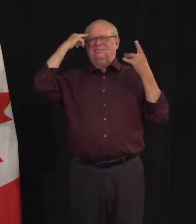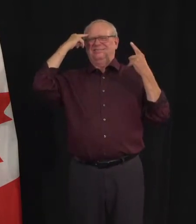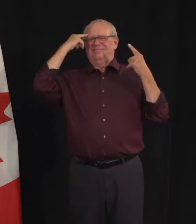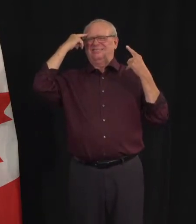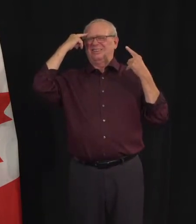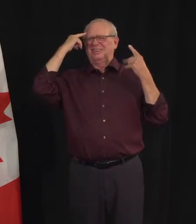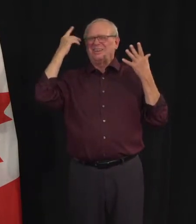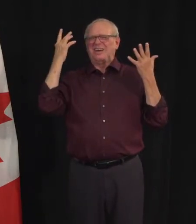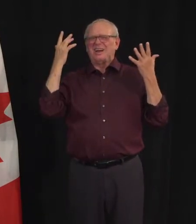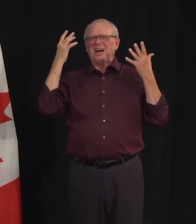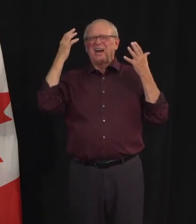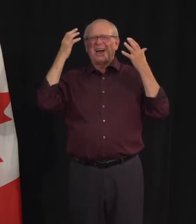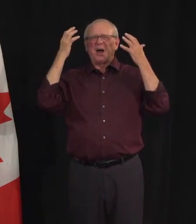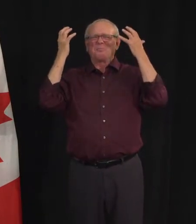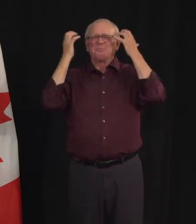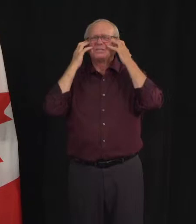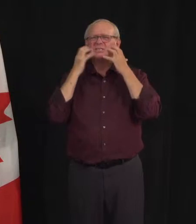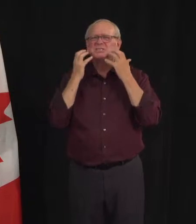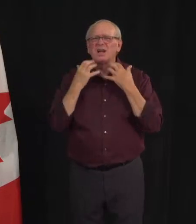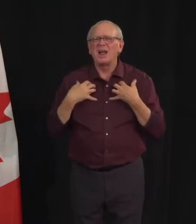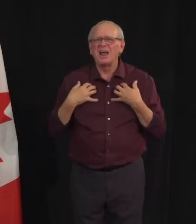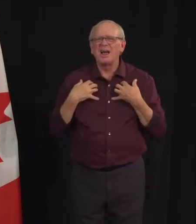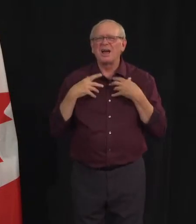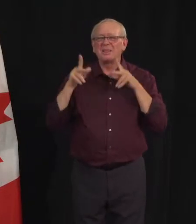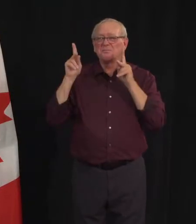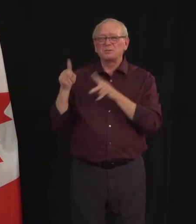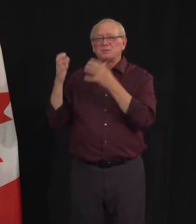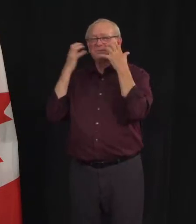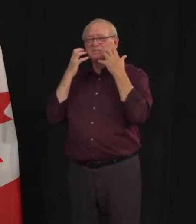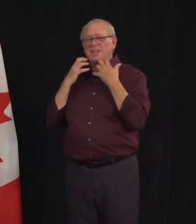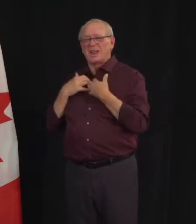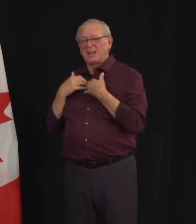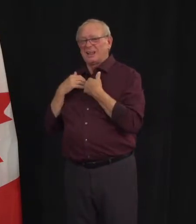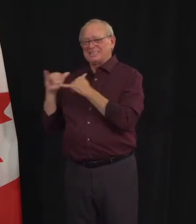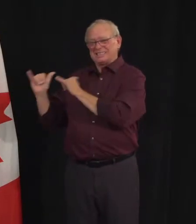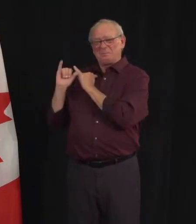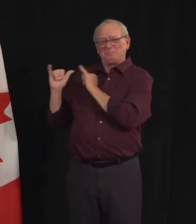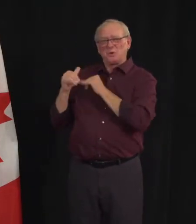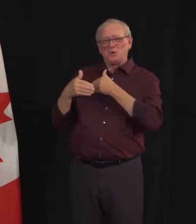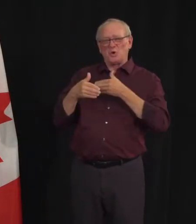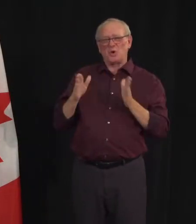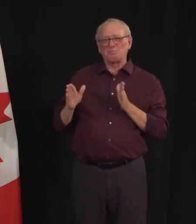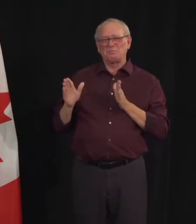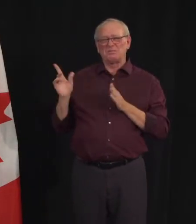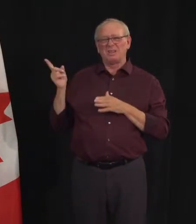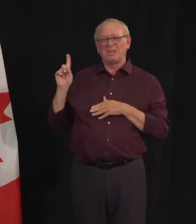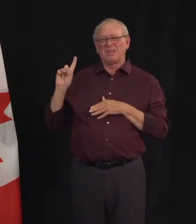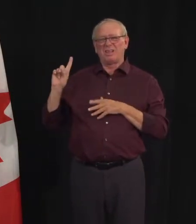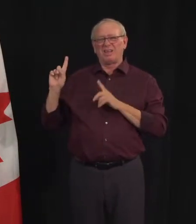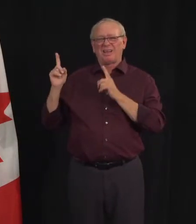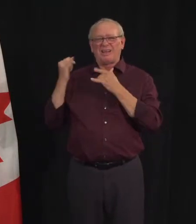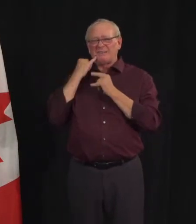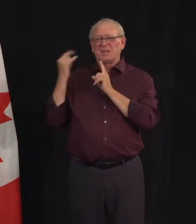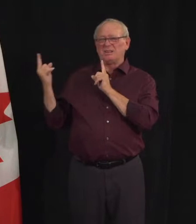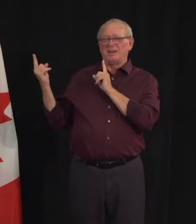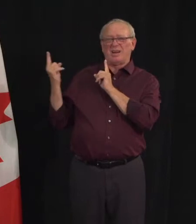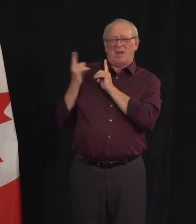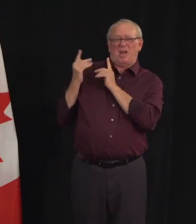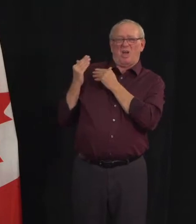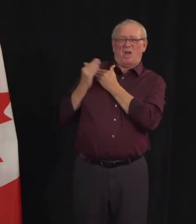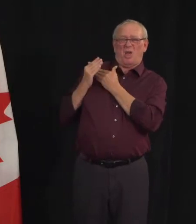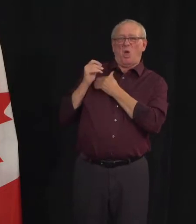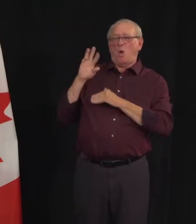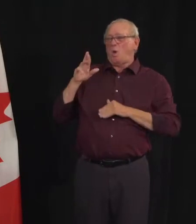where we know that if someone who has measles is in a room and then they leave the room, the virus can be in the air and